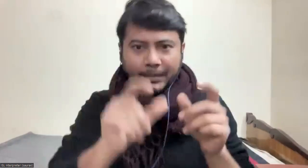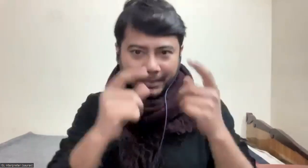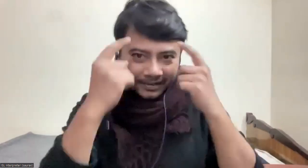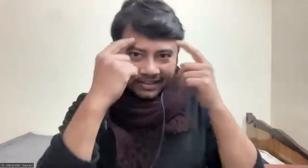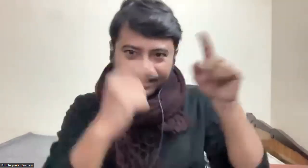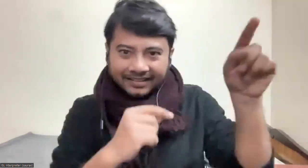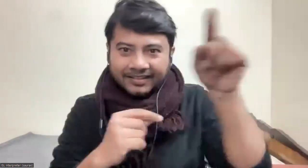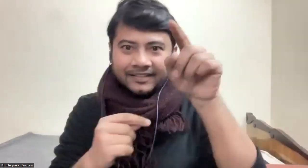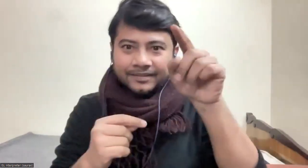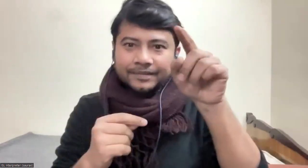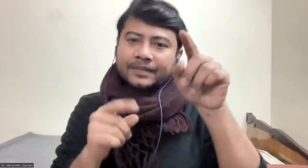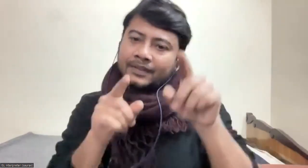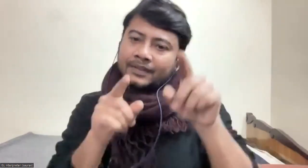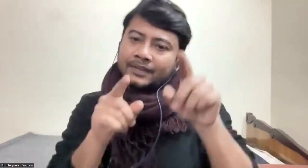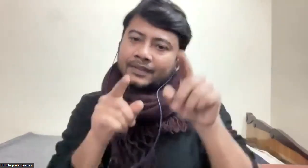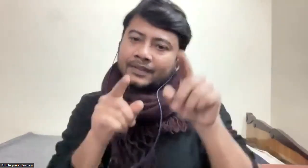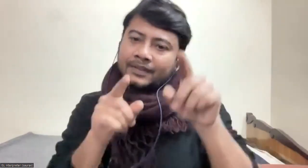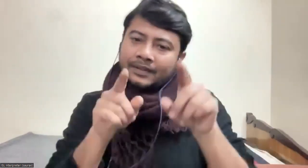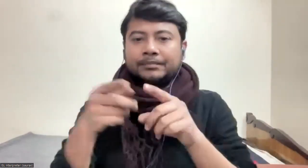is some kind of a,